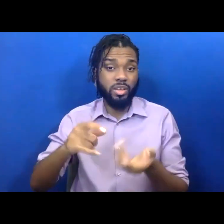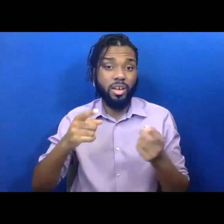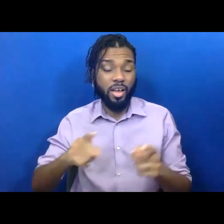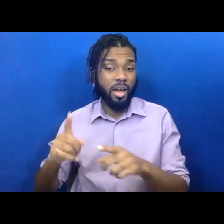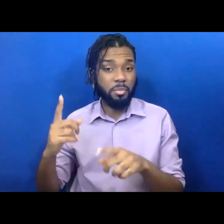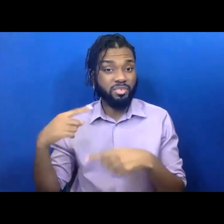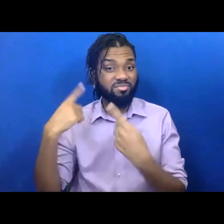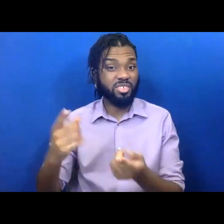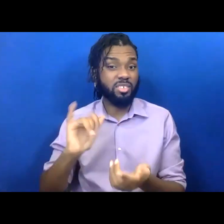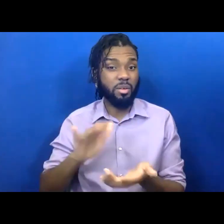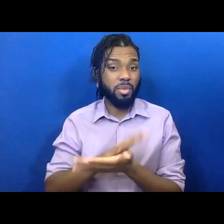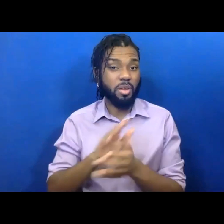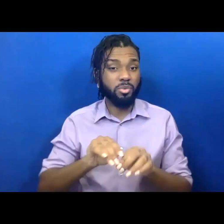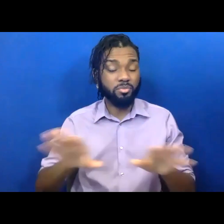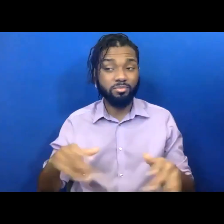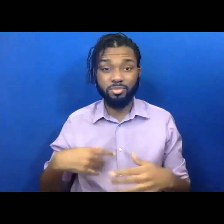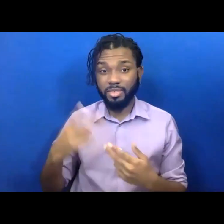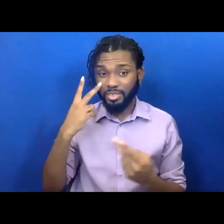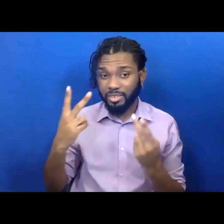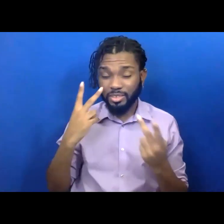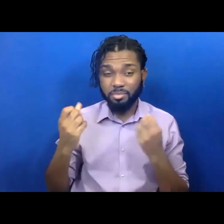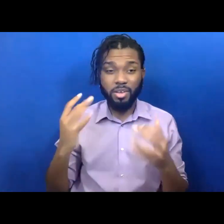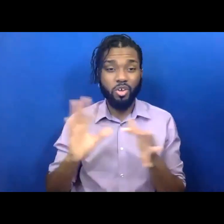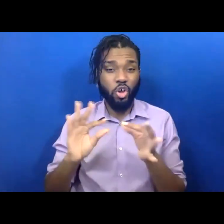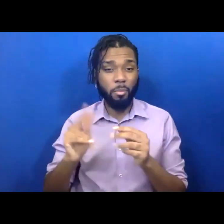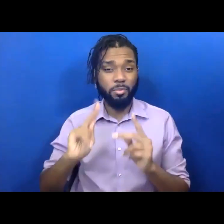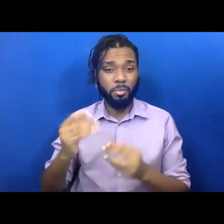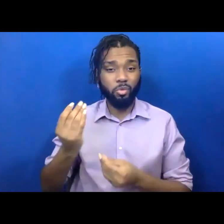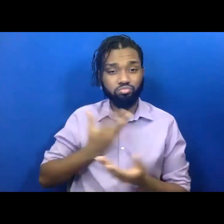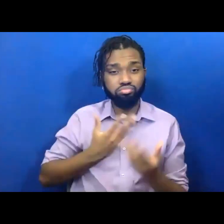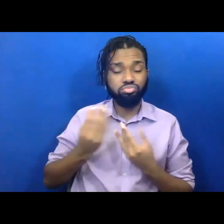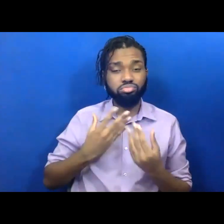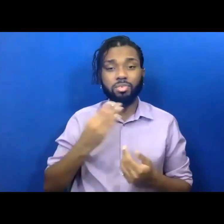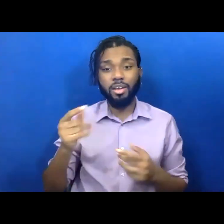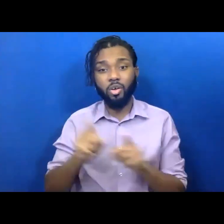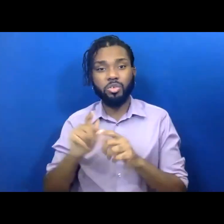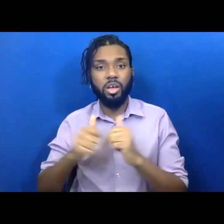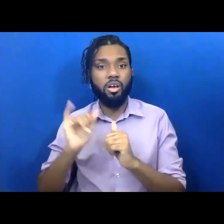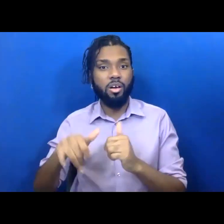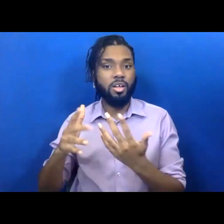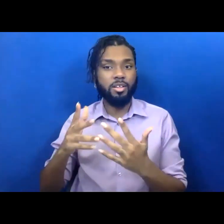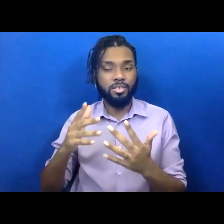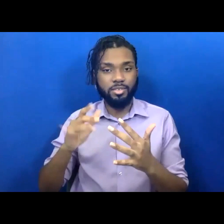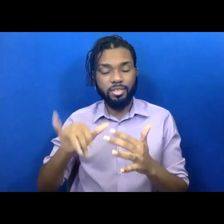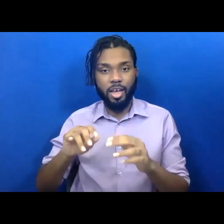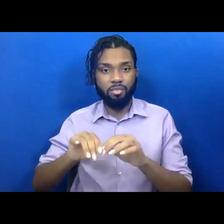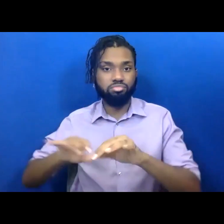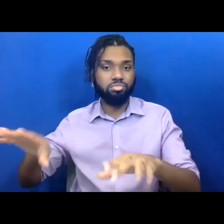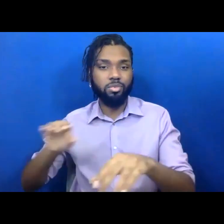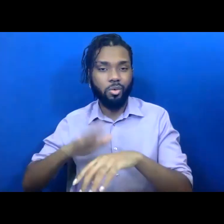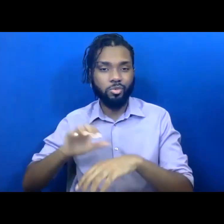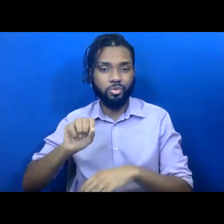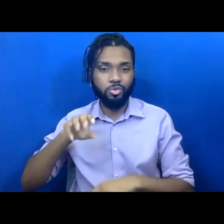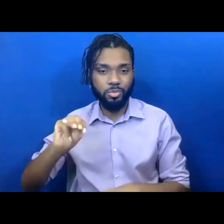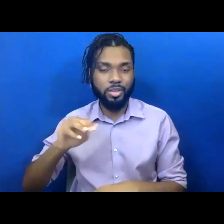to me, and how this all even plays out on social media and in the real world. And so for me to socialize